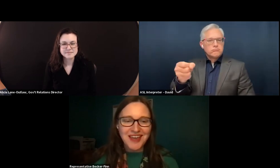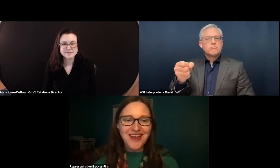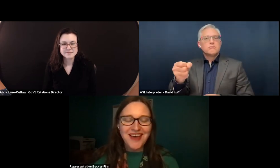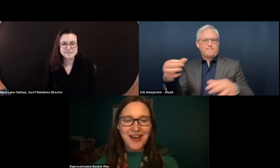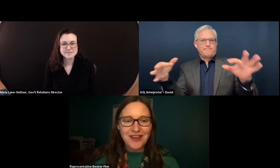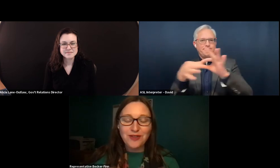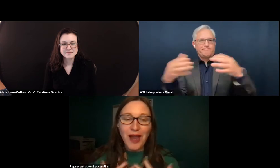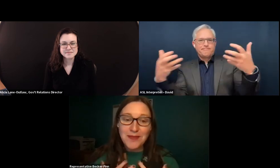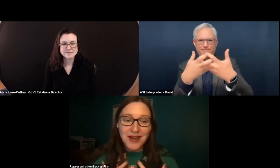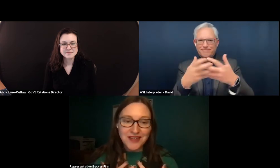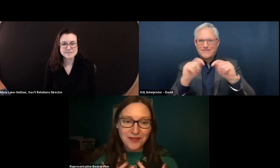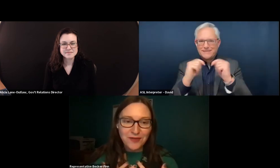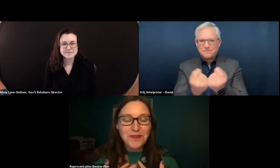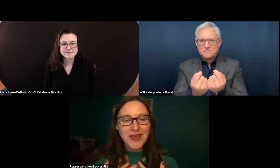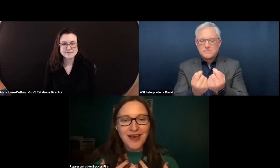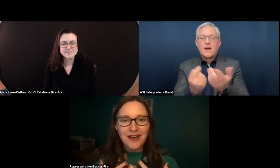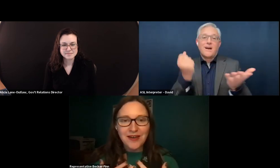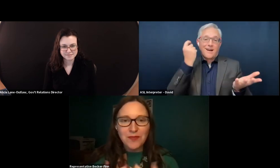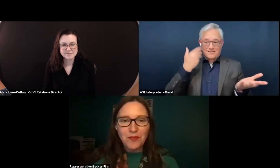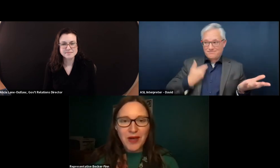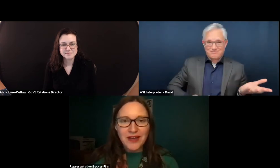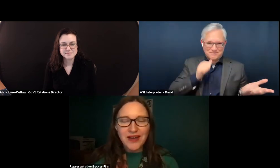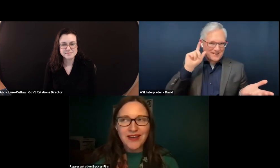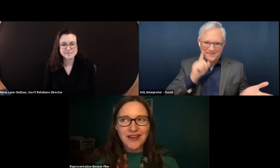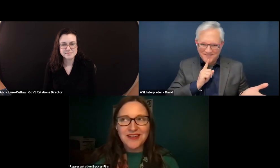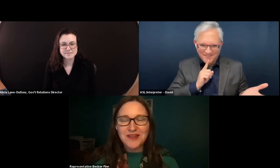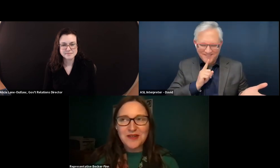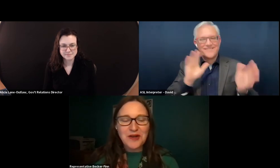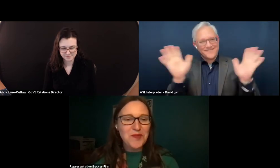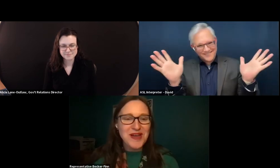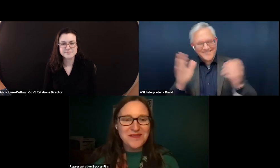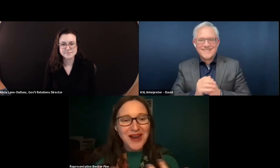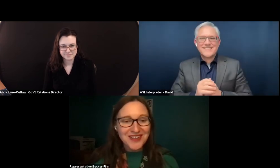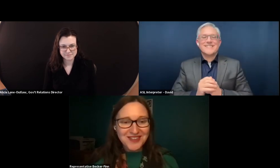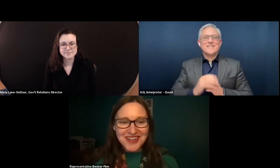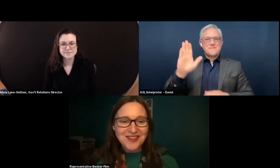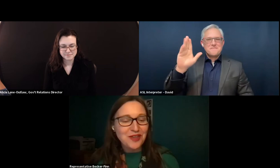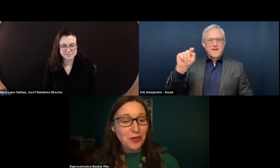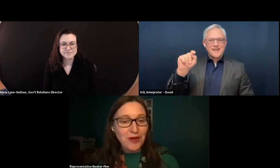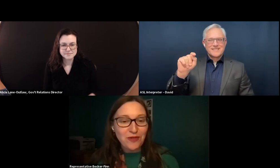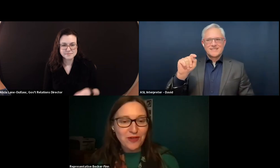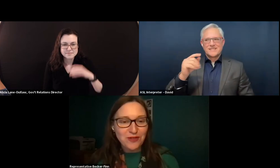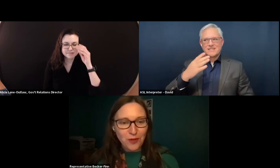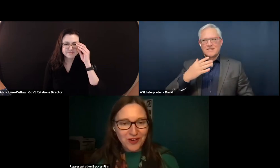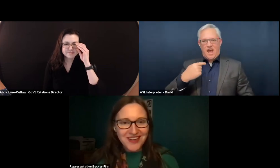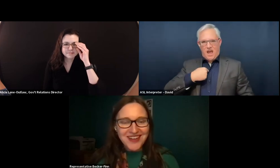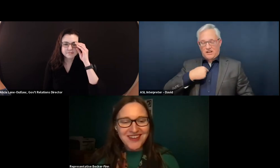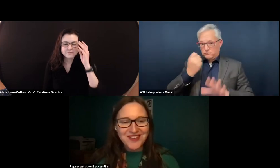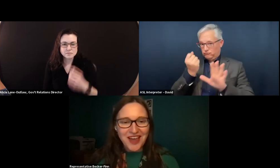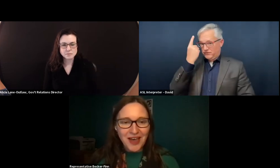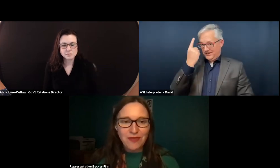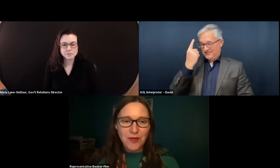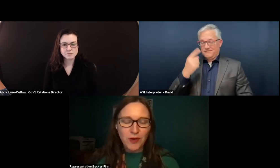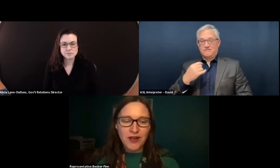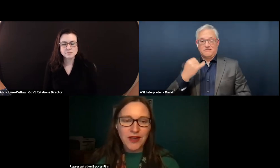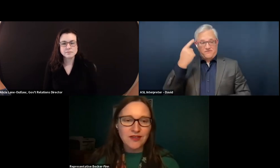obviously. So I am not deaf, but you know, my understanding is that the only way for this to work is